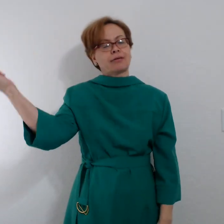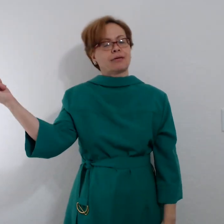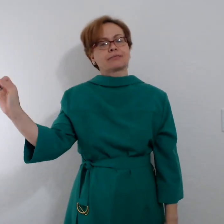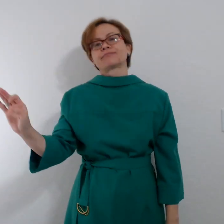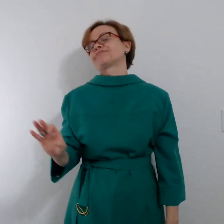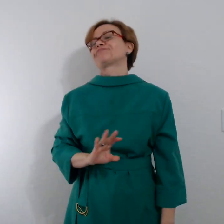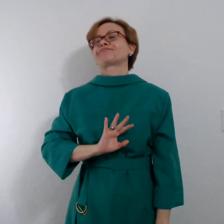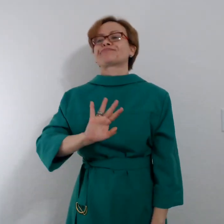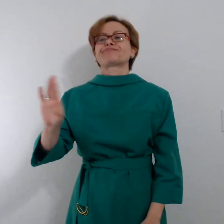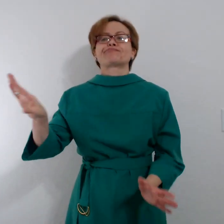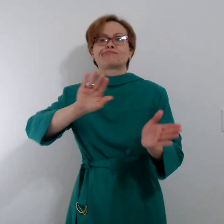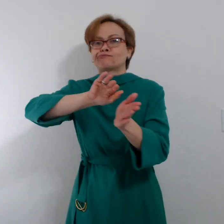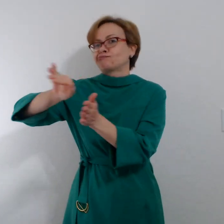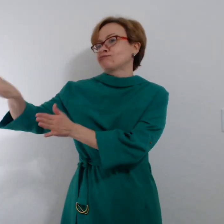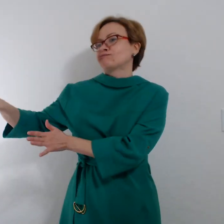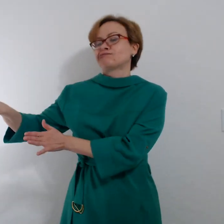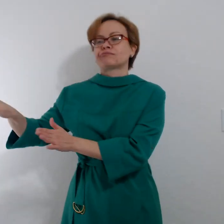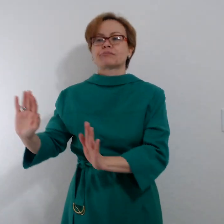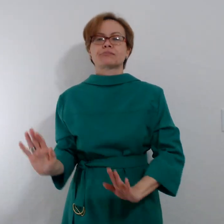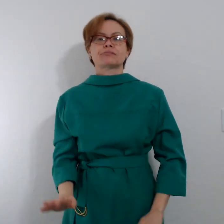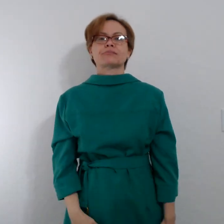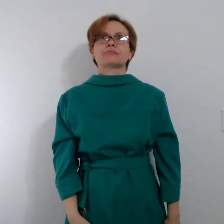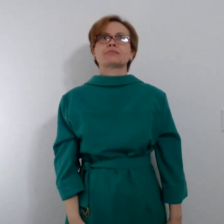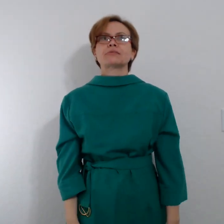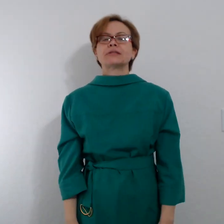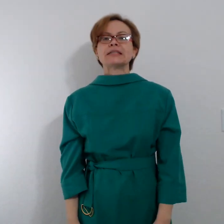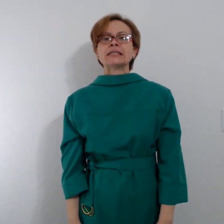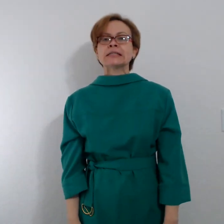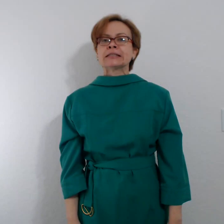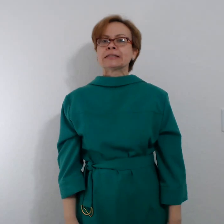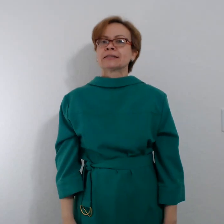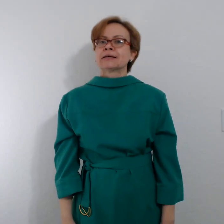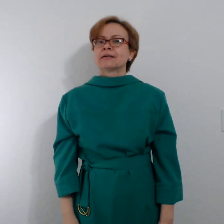Then I thought about the craziest idea of all the ideas.